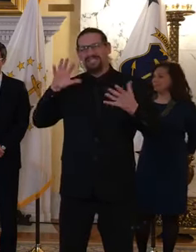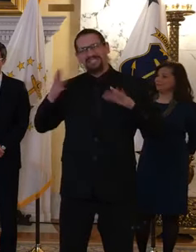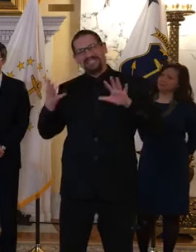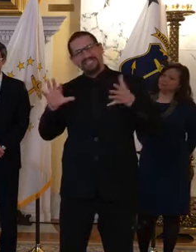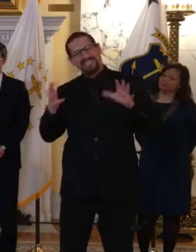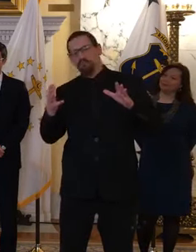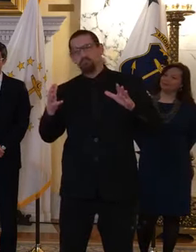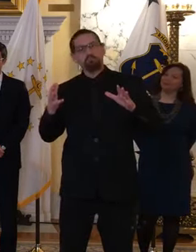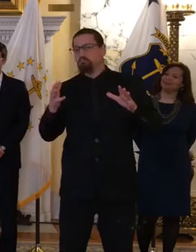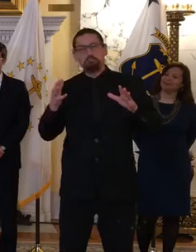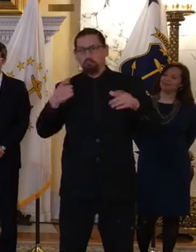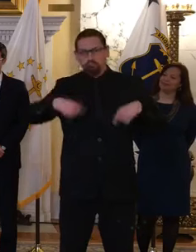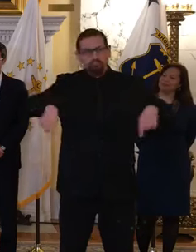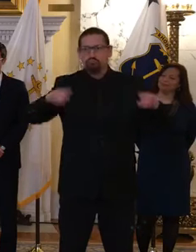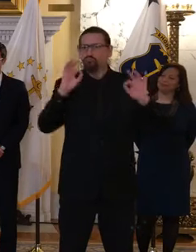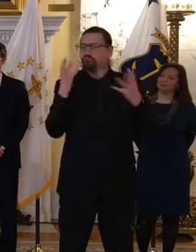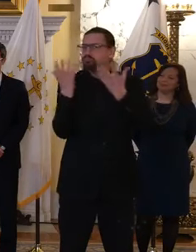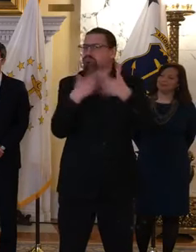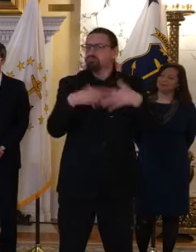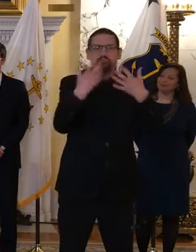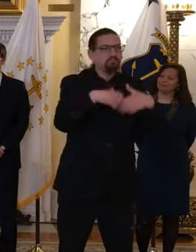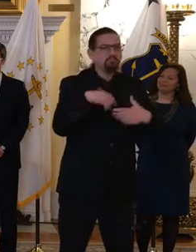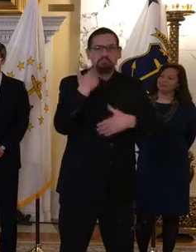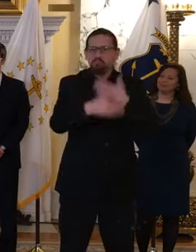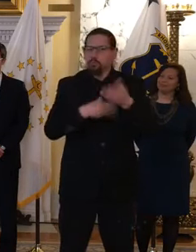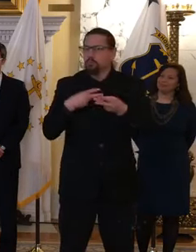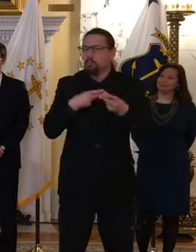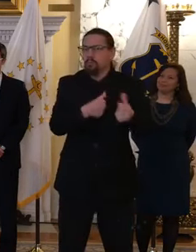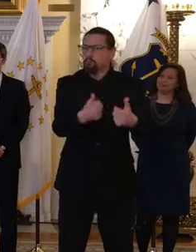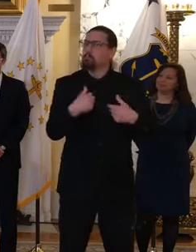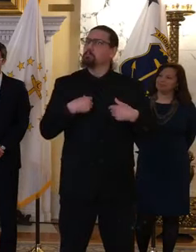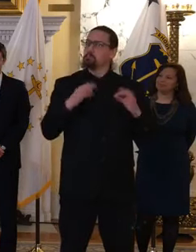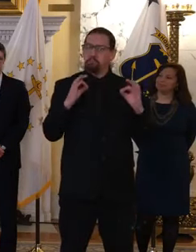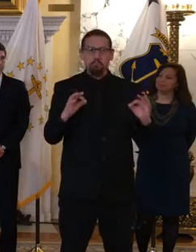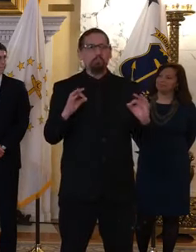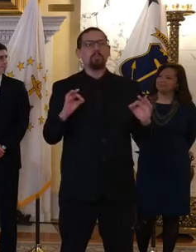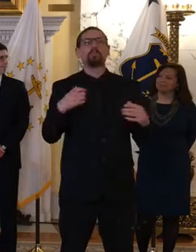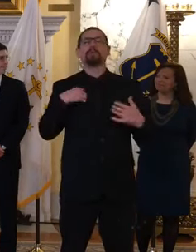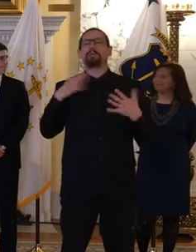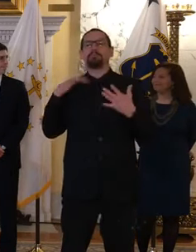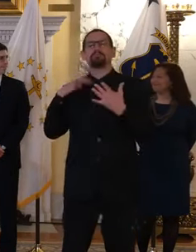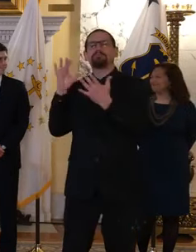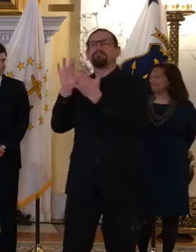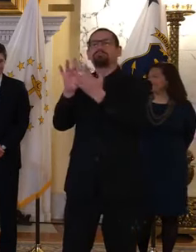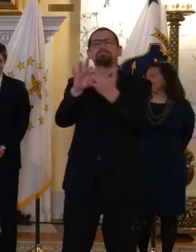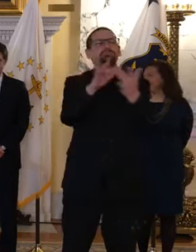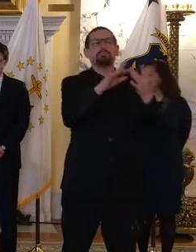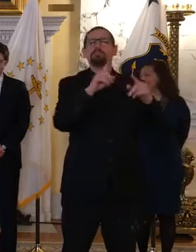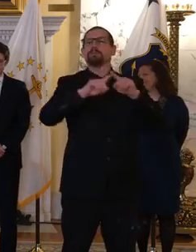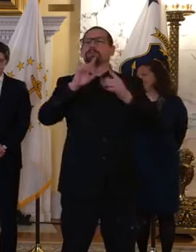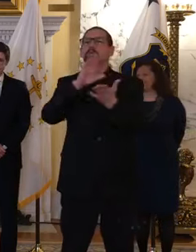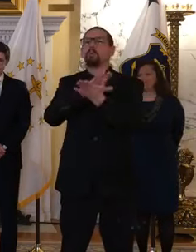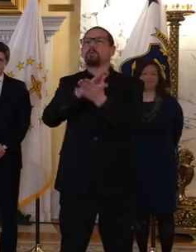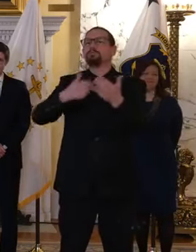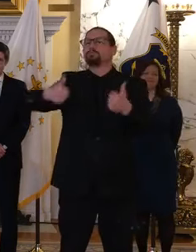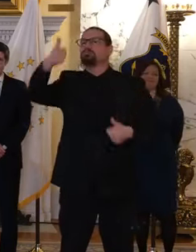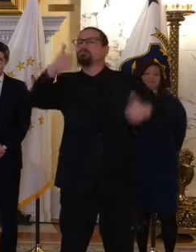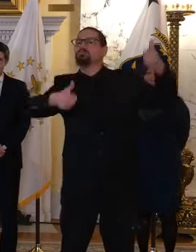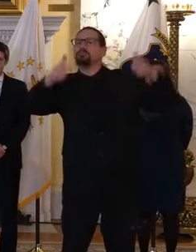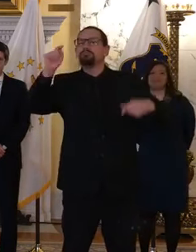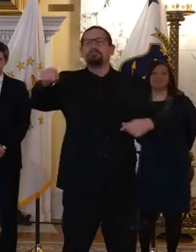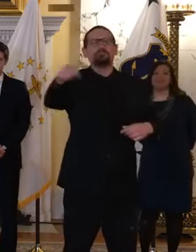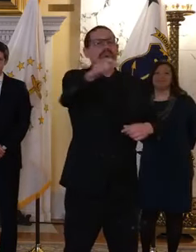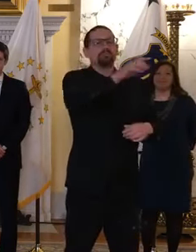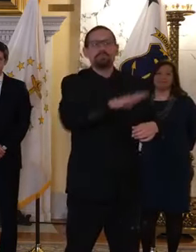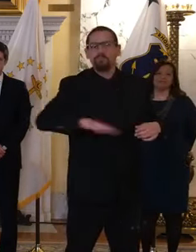superintendents over the past week. Our Commissioner Infante Green, has been in touch with all of the